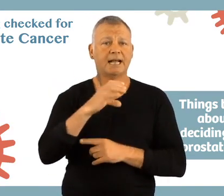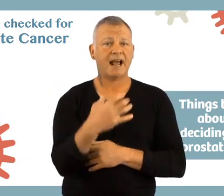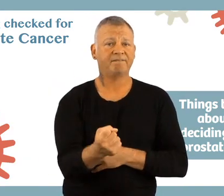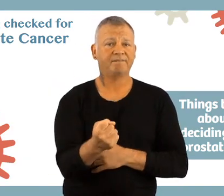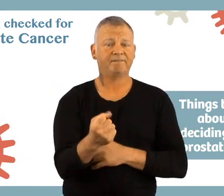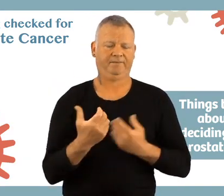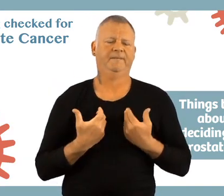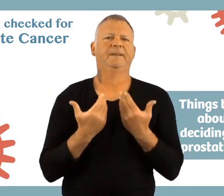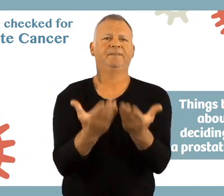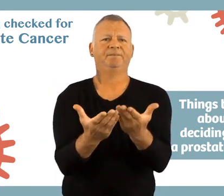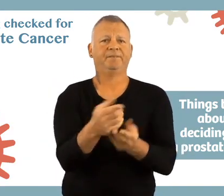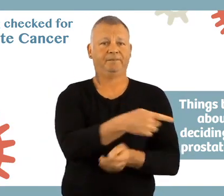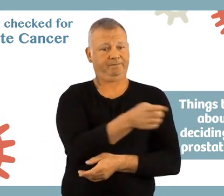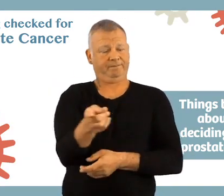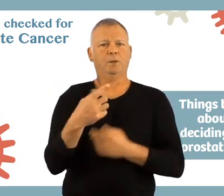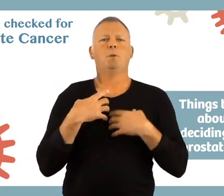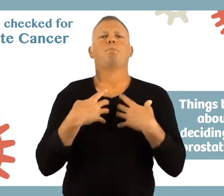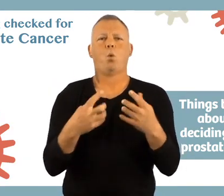never life-threatening.